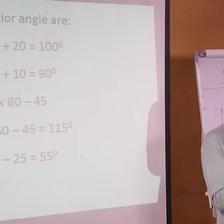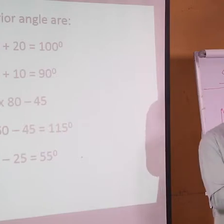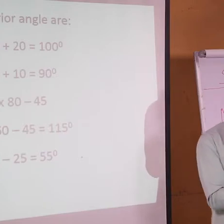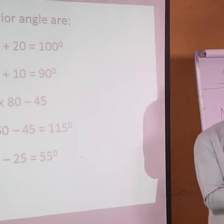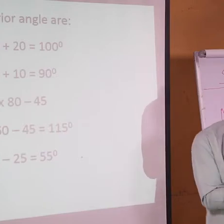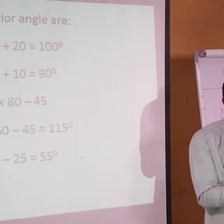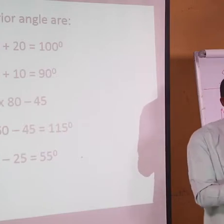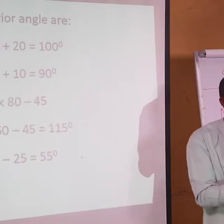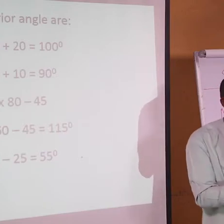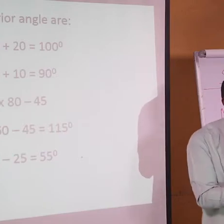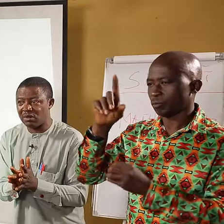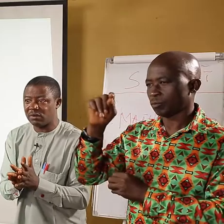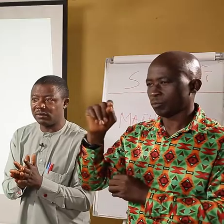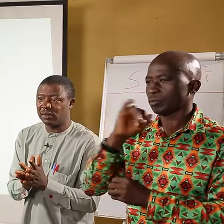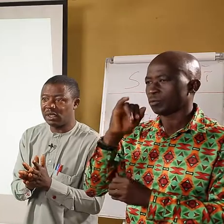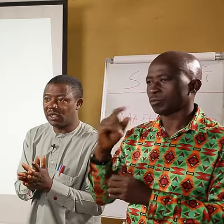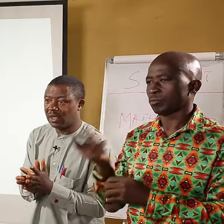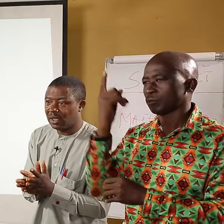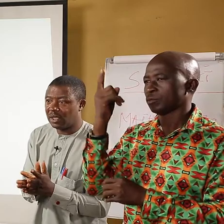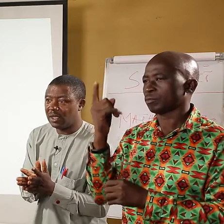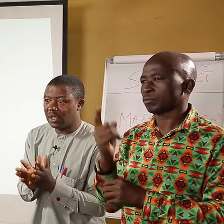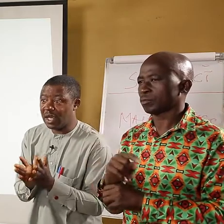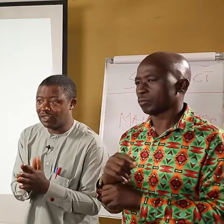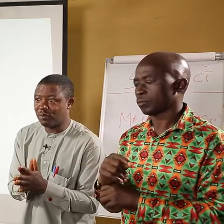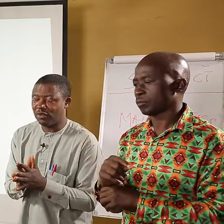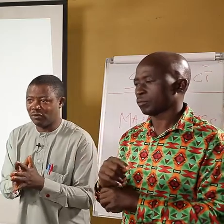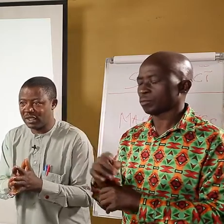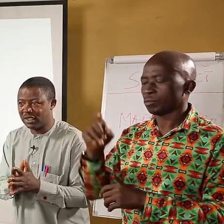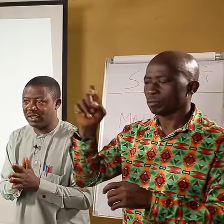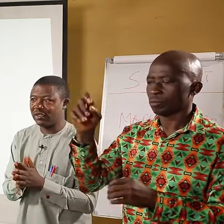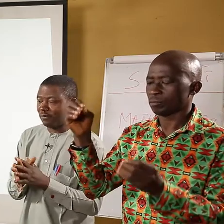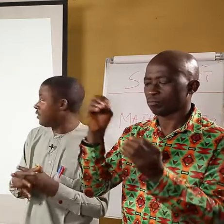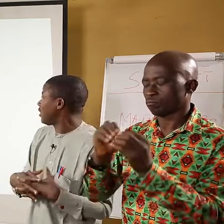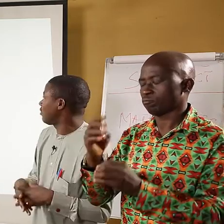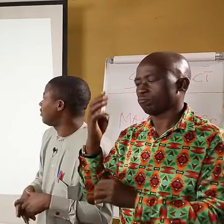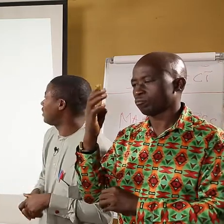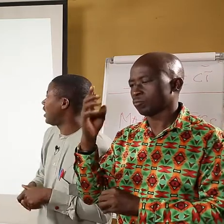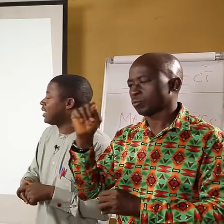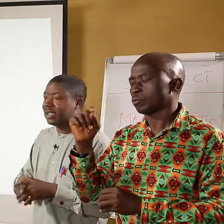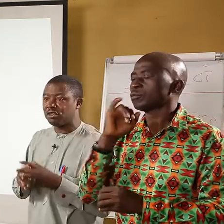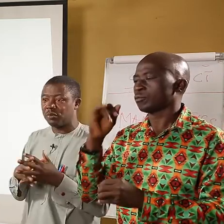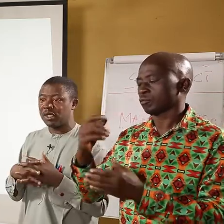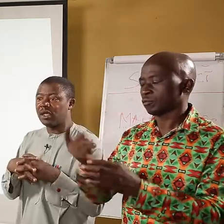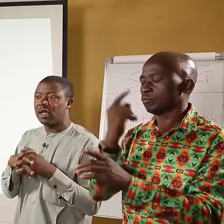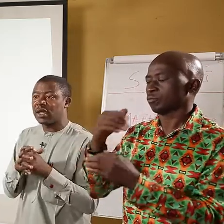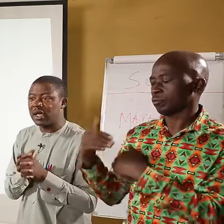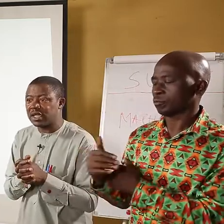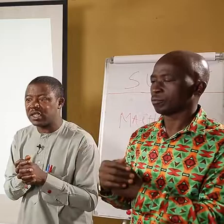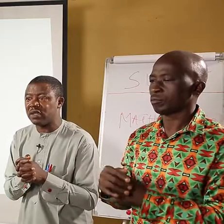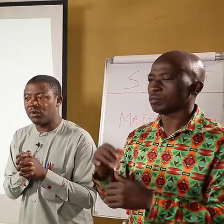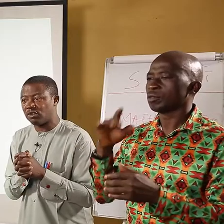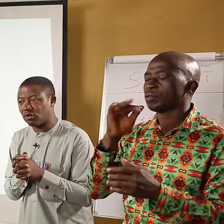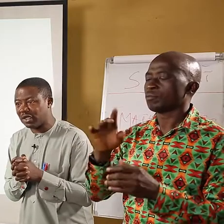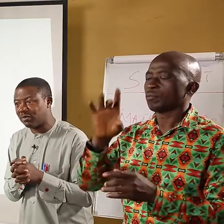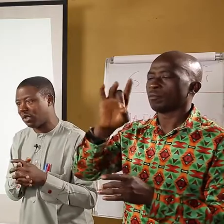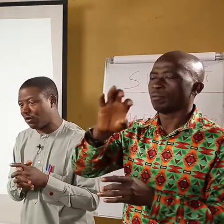X plus 20 is the first angle. X plus 20 is the first angle, and then it will be